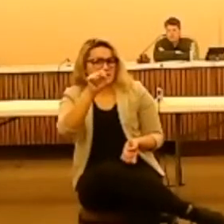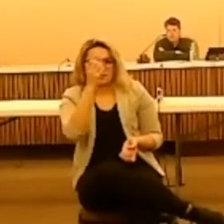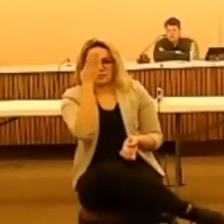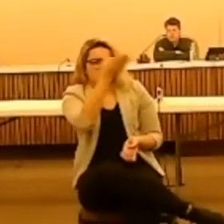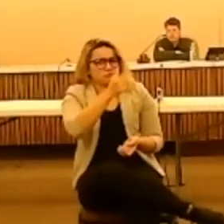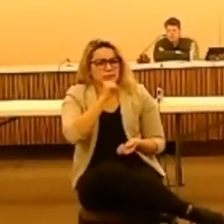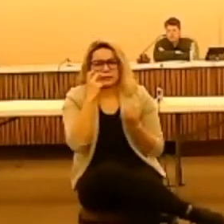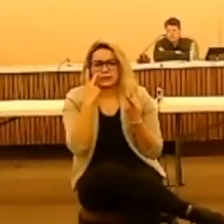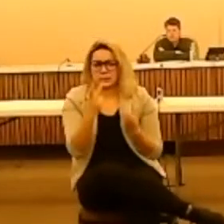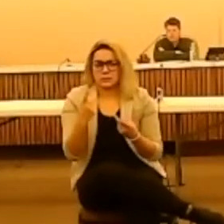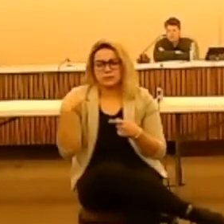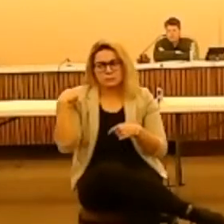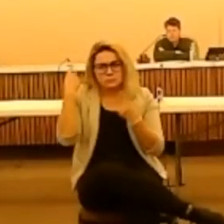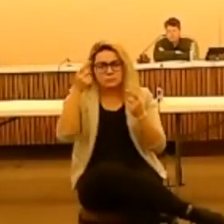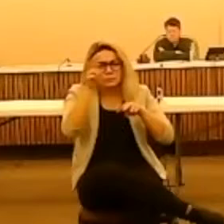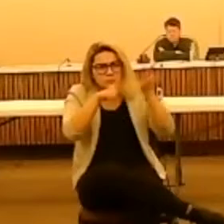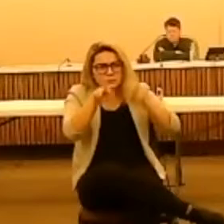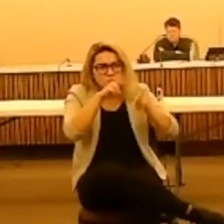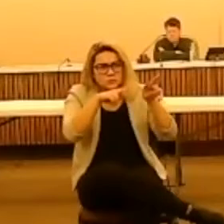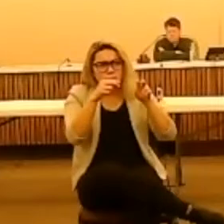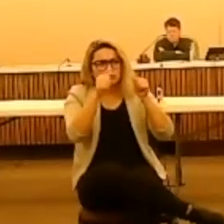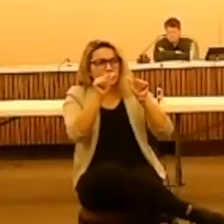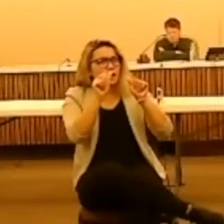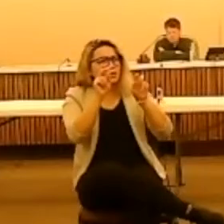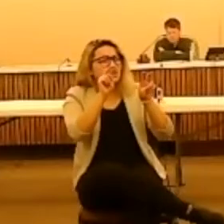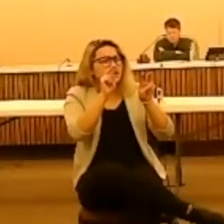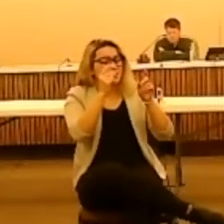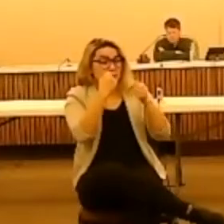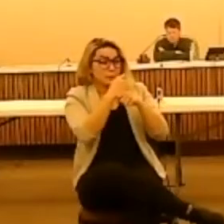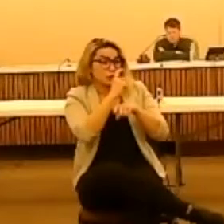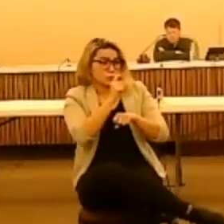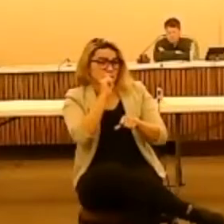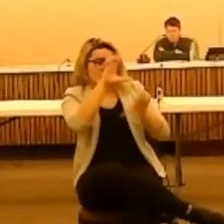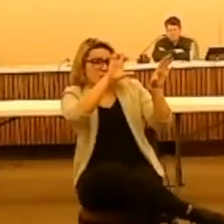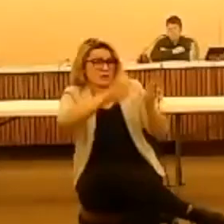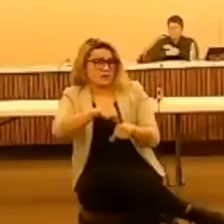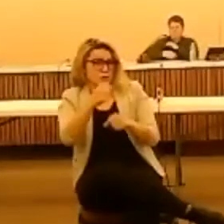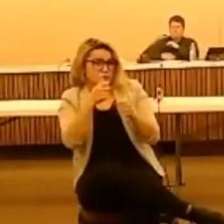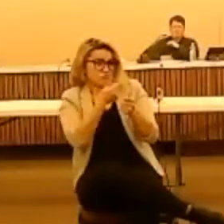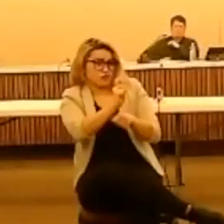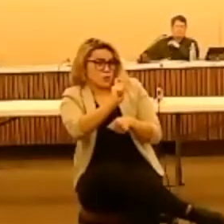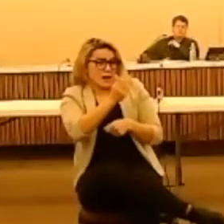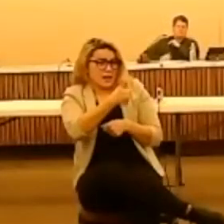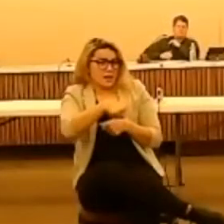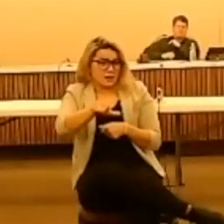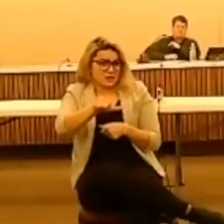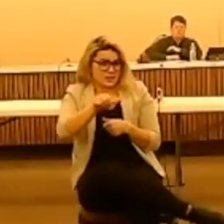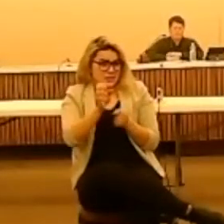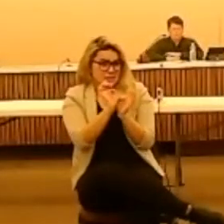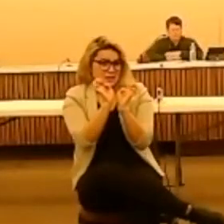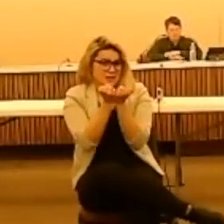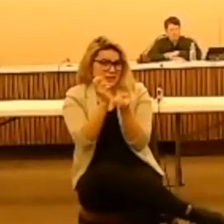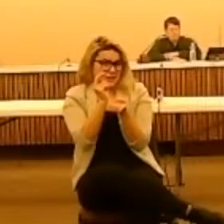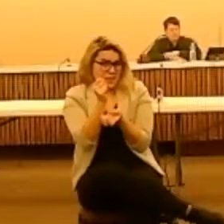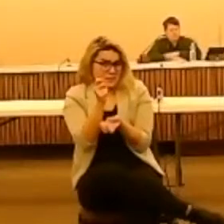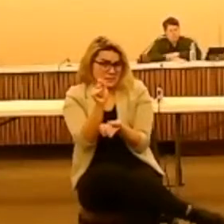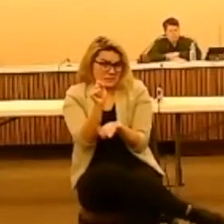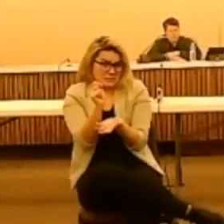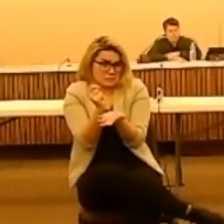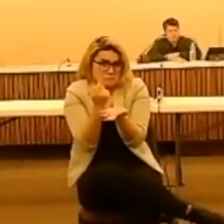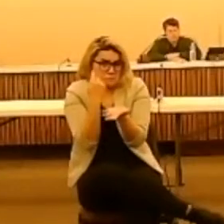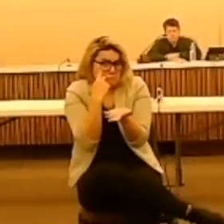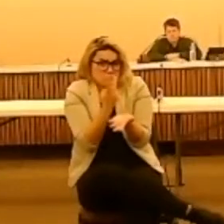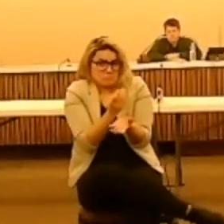worked together on sites that have had bald eagle's nests, and we've worked through that process. So if there was one on site or adjacent to the site, then that's something